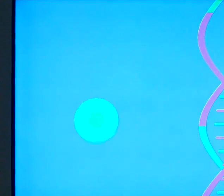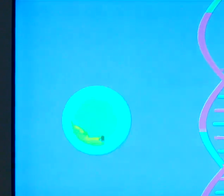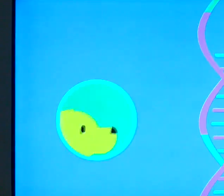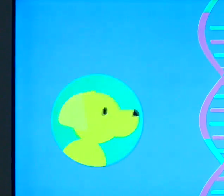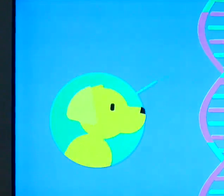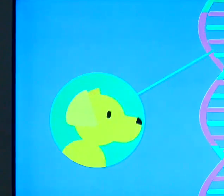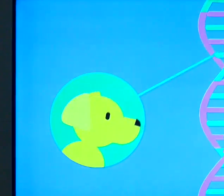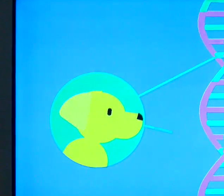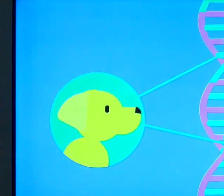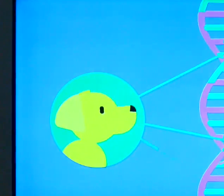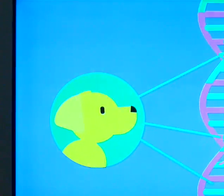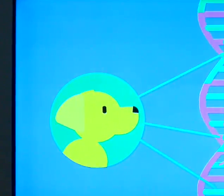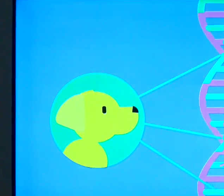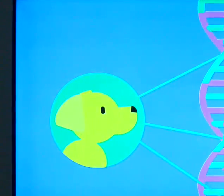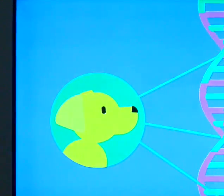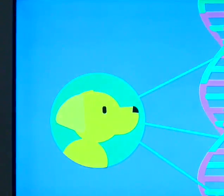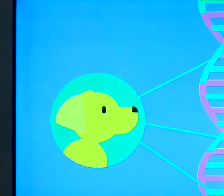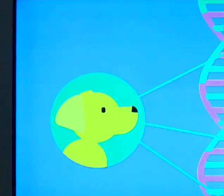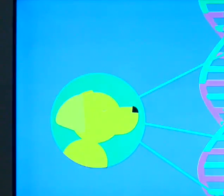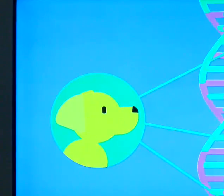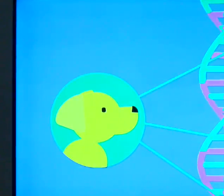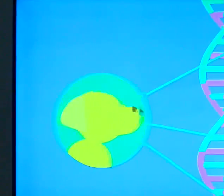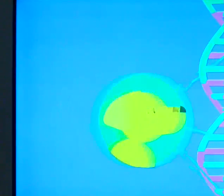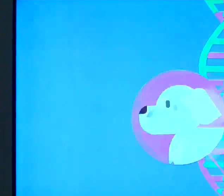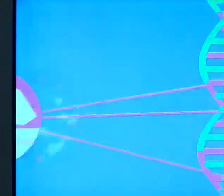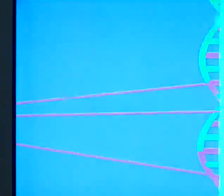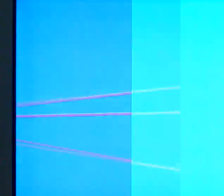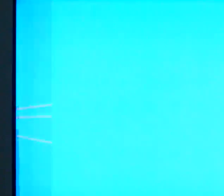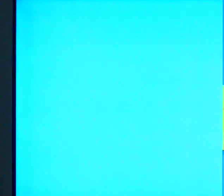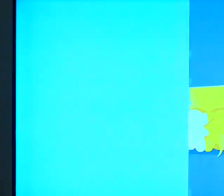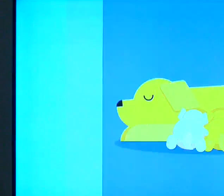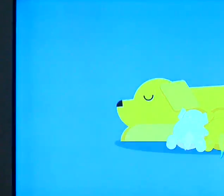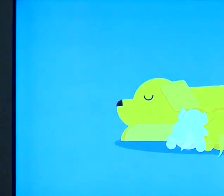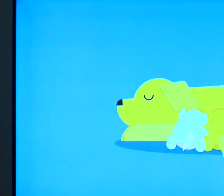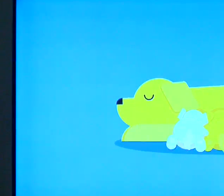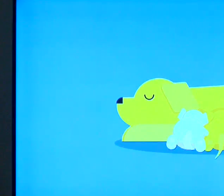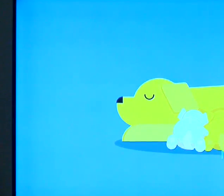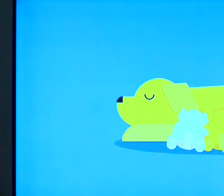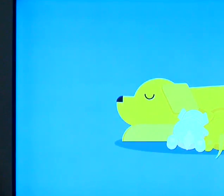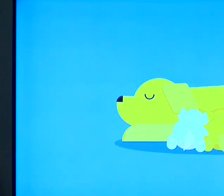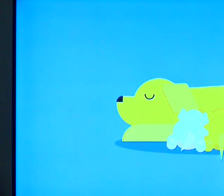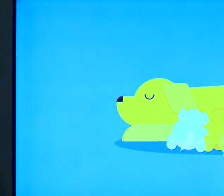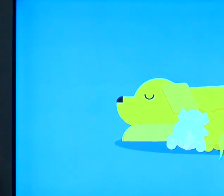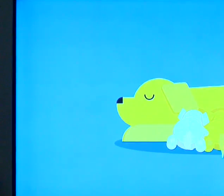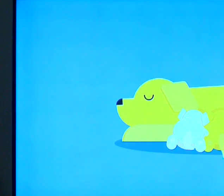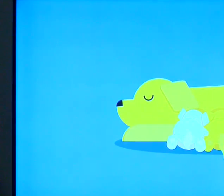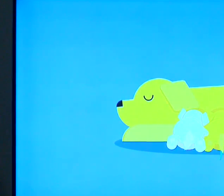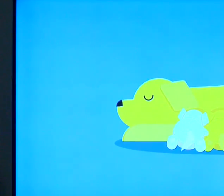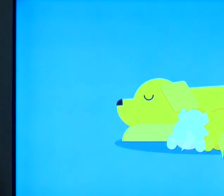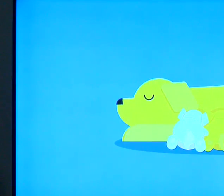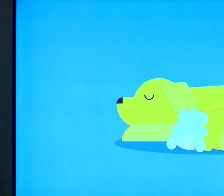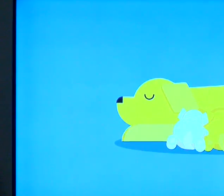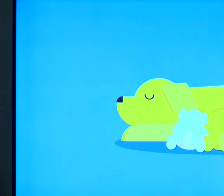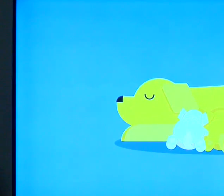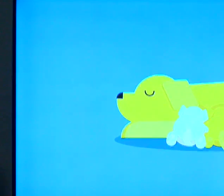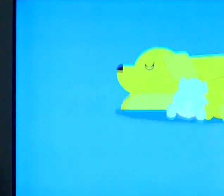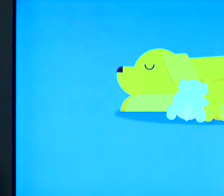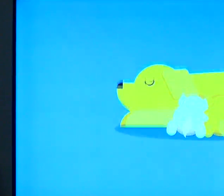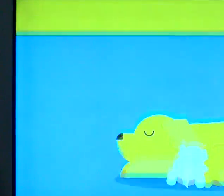They work hard to meticulously select and pair dogs for breeding. Litters are then raised in homes with